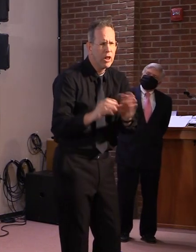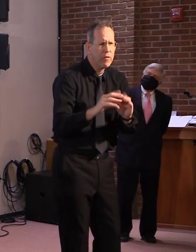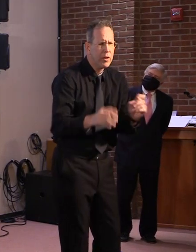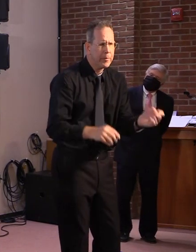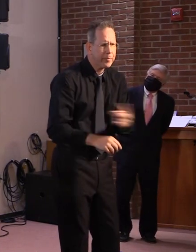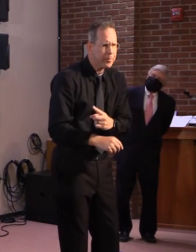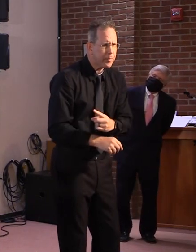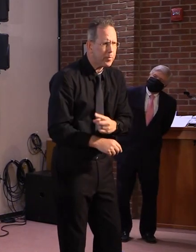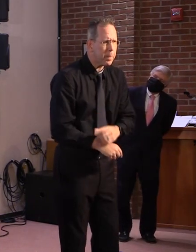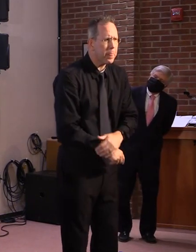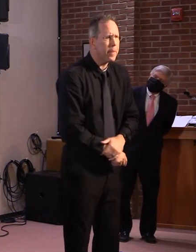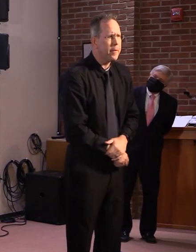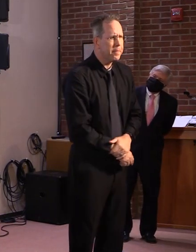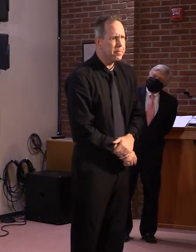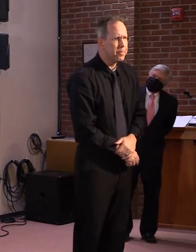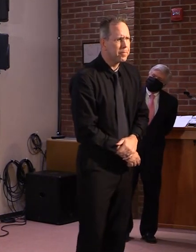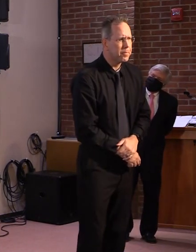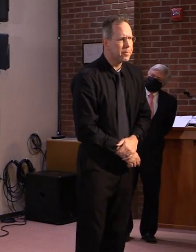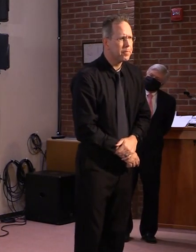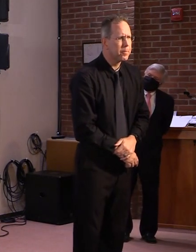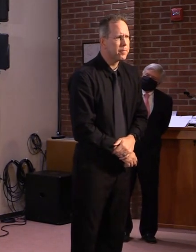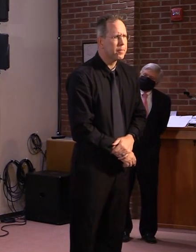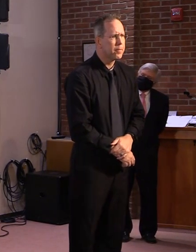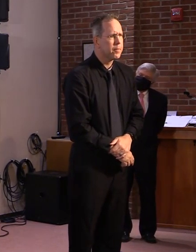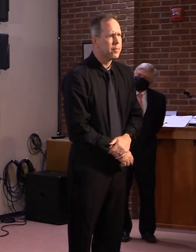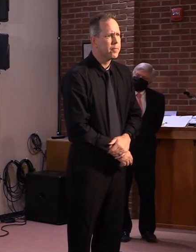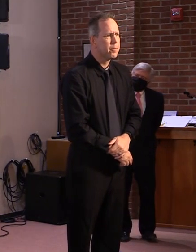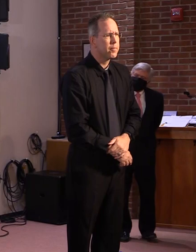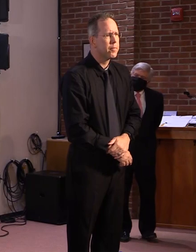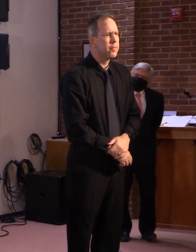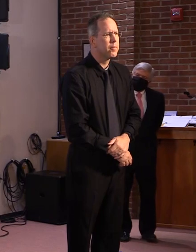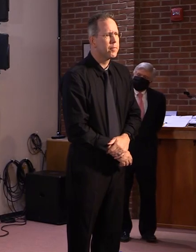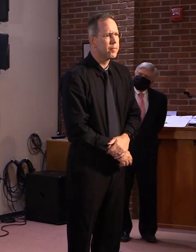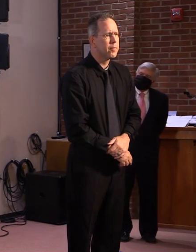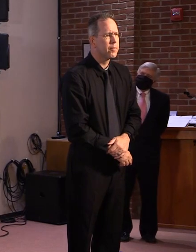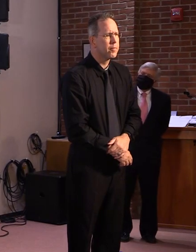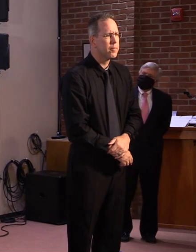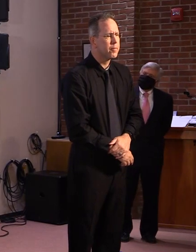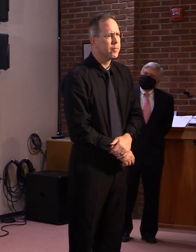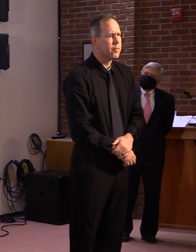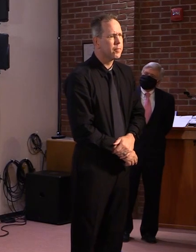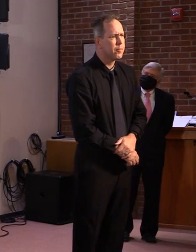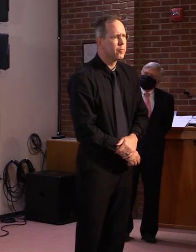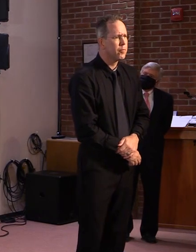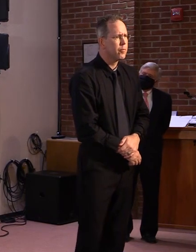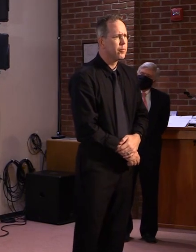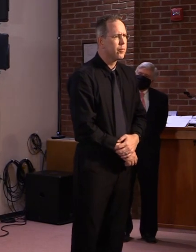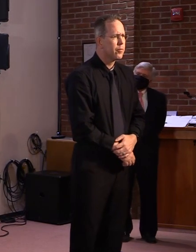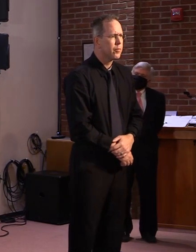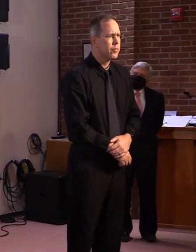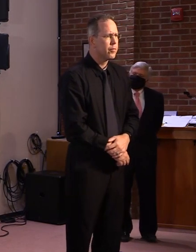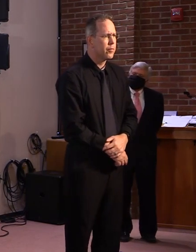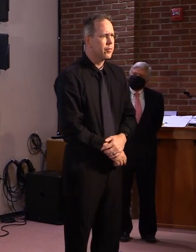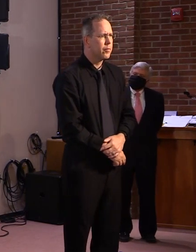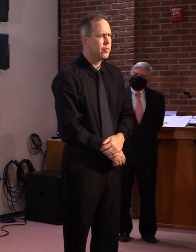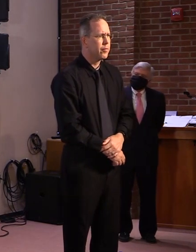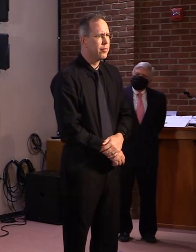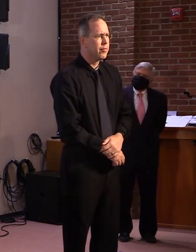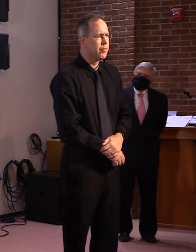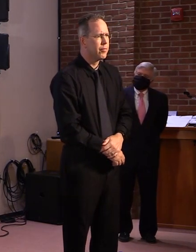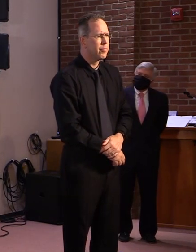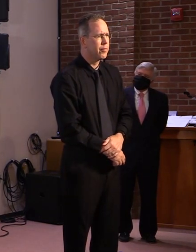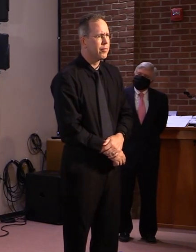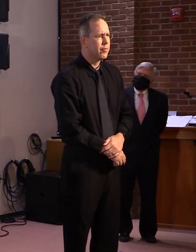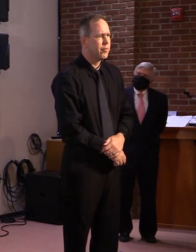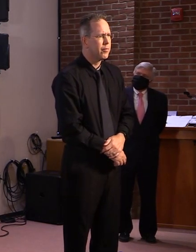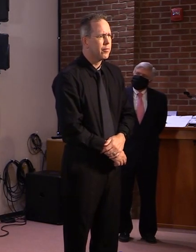doing other issues, and they are in fact going to have to come back again. So apparently people are surprised that, especially during an